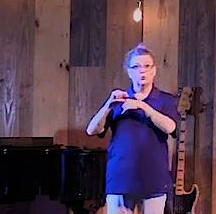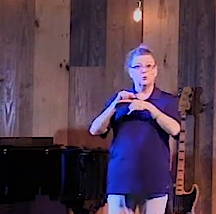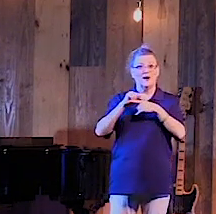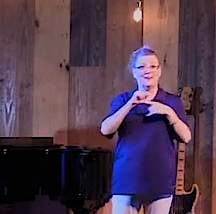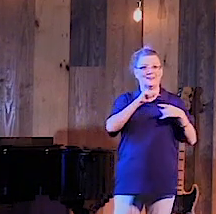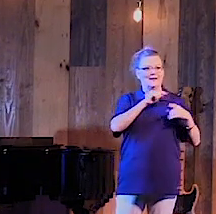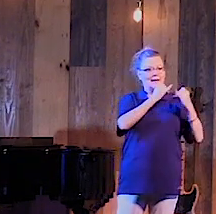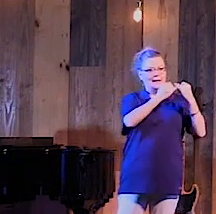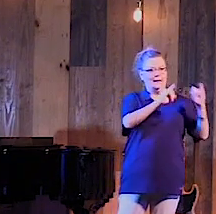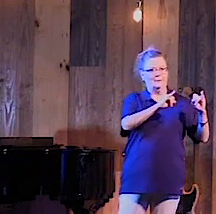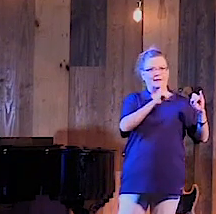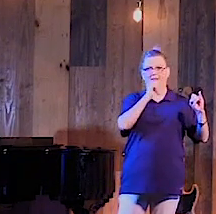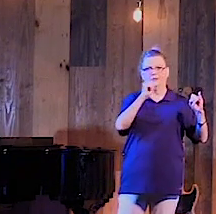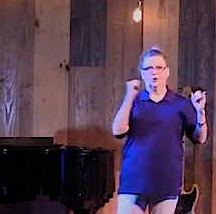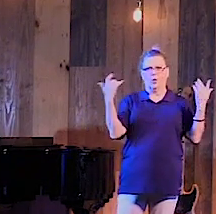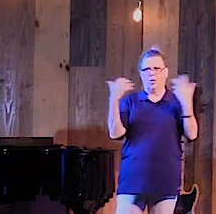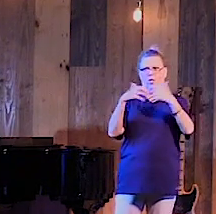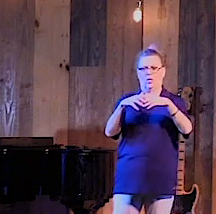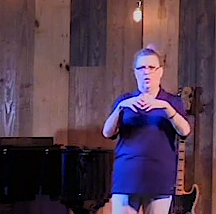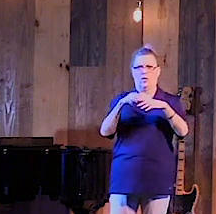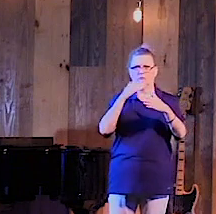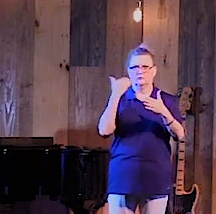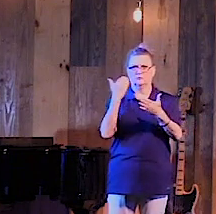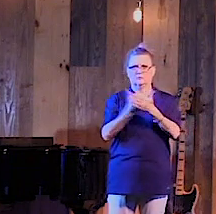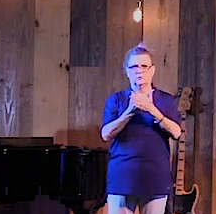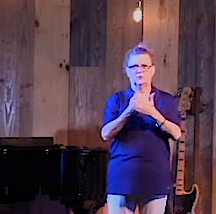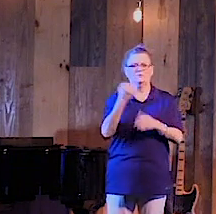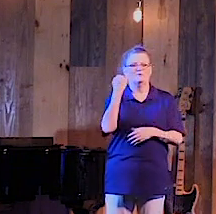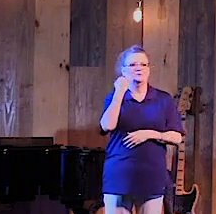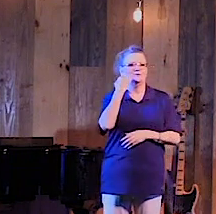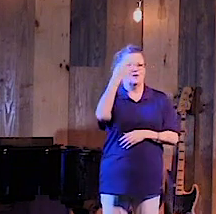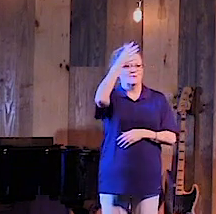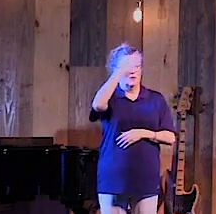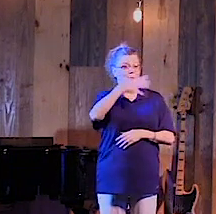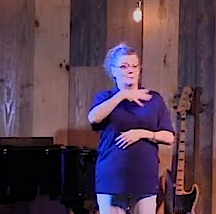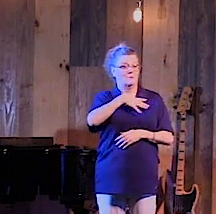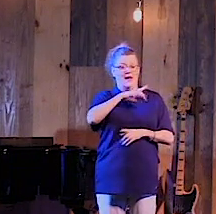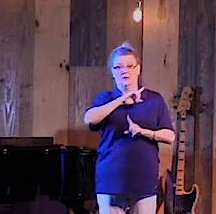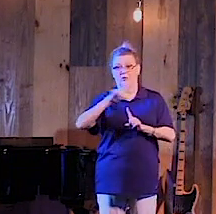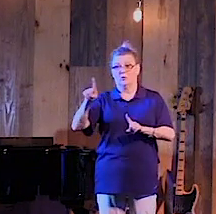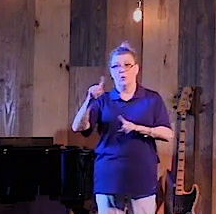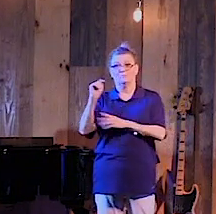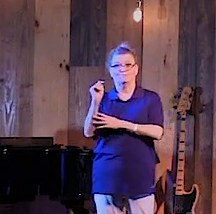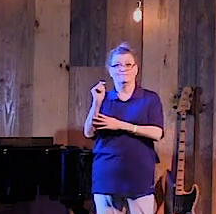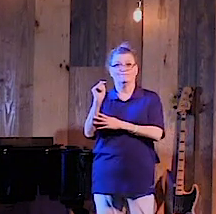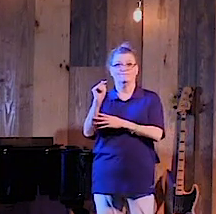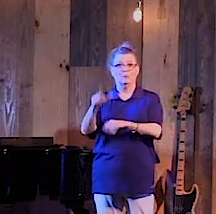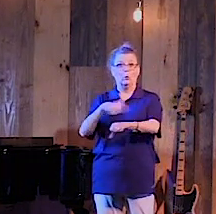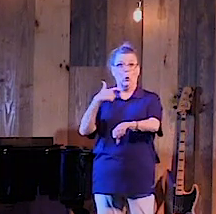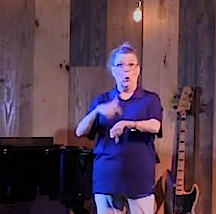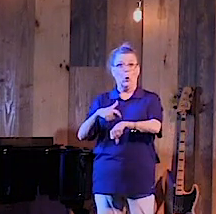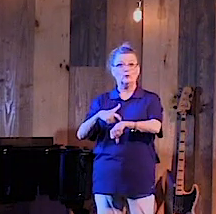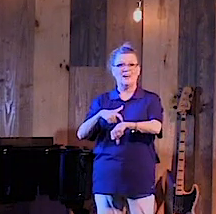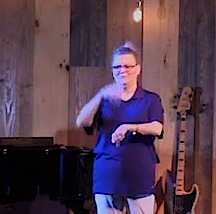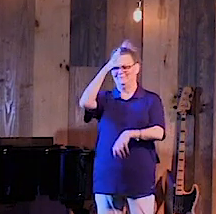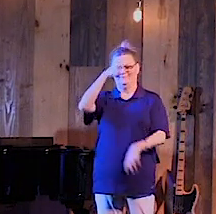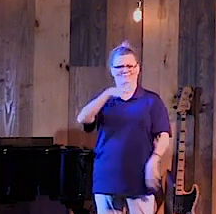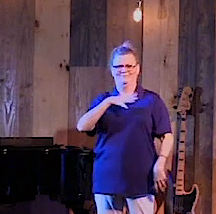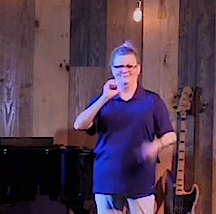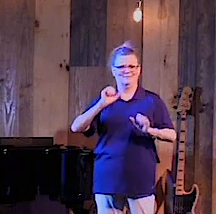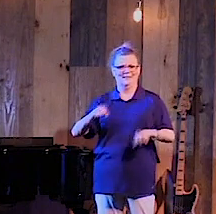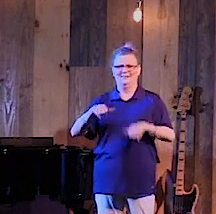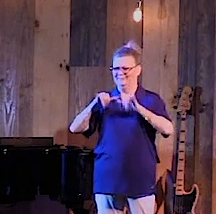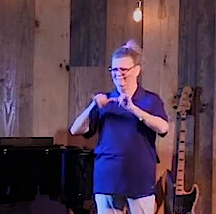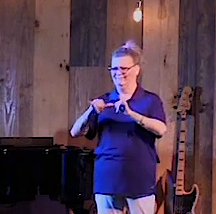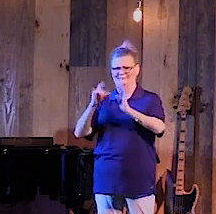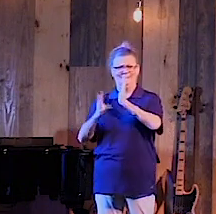long time. Now, if you're a guy and you go into the bathroom for a long time, that's not a problem, right? I mean, because guys can spend 6 hours in a